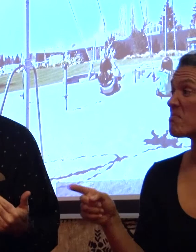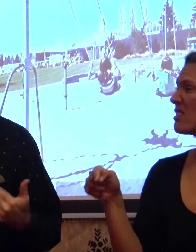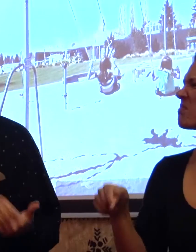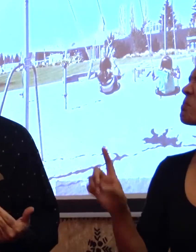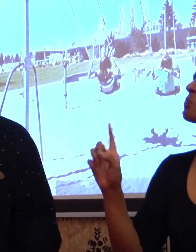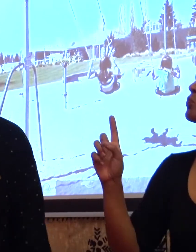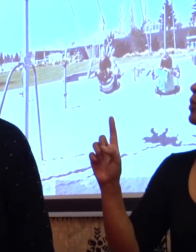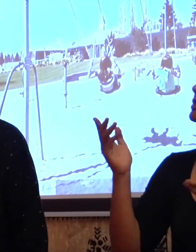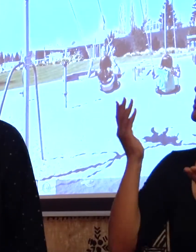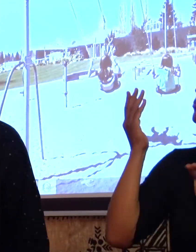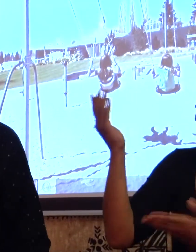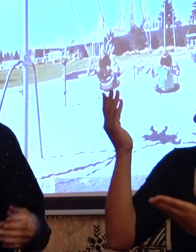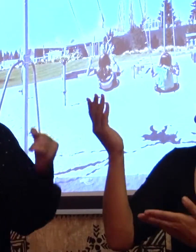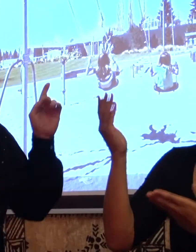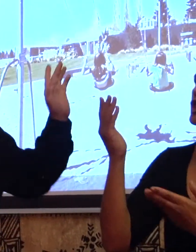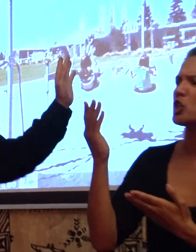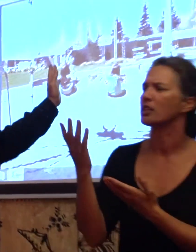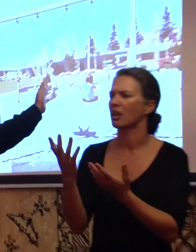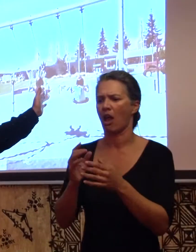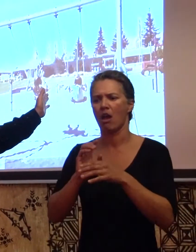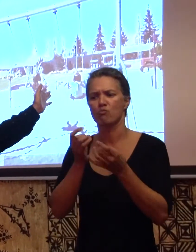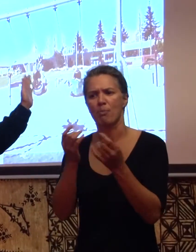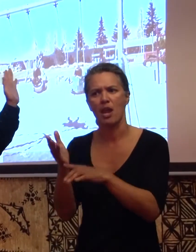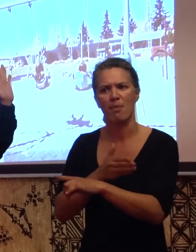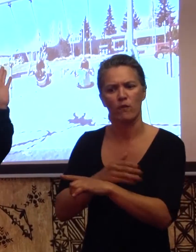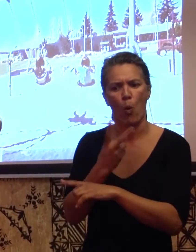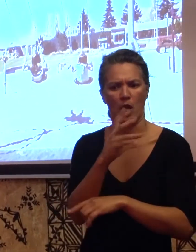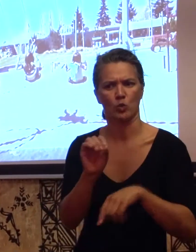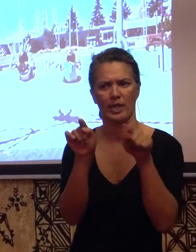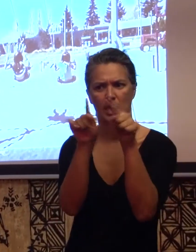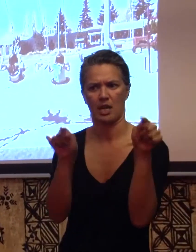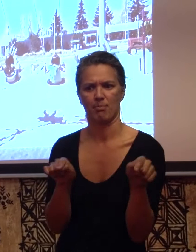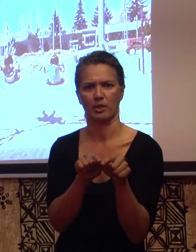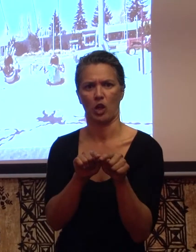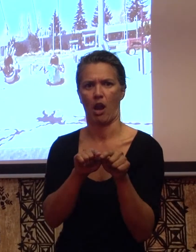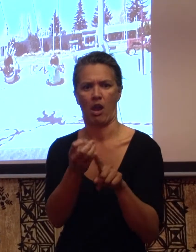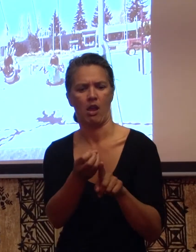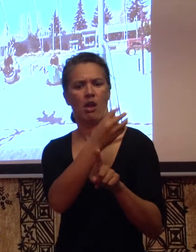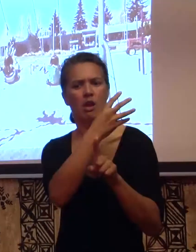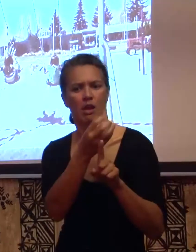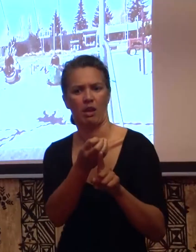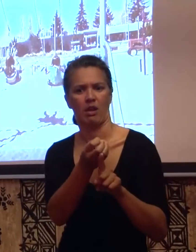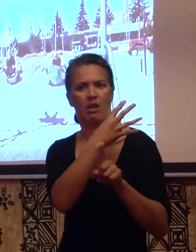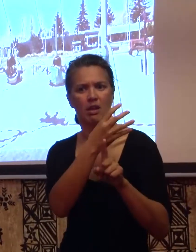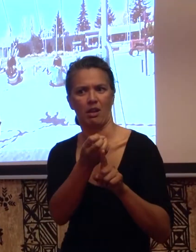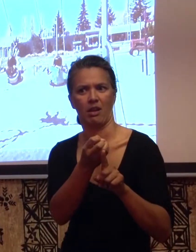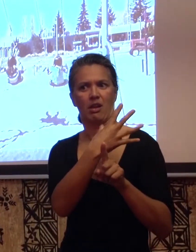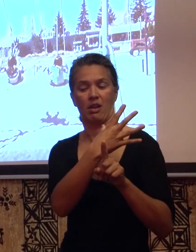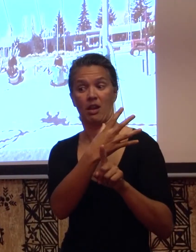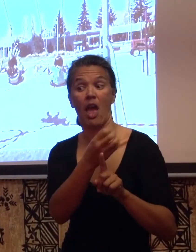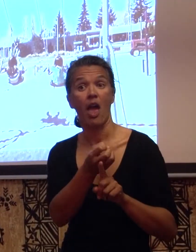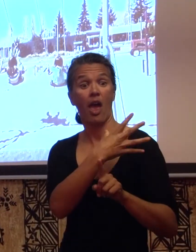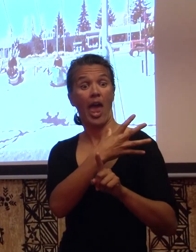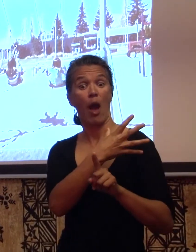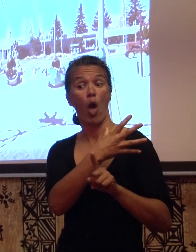for presenting where you have 20 slides and you've got 20 seconds to speak about or